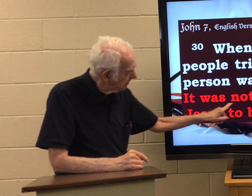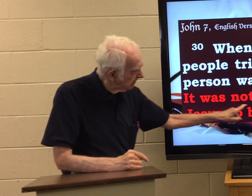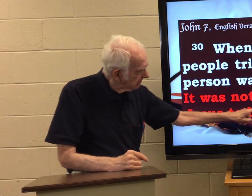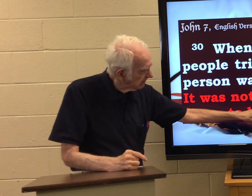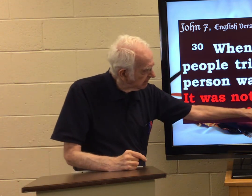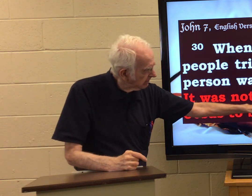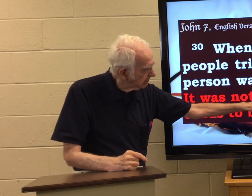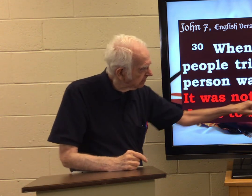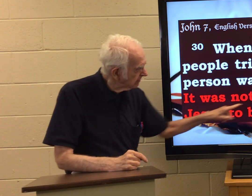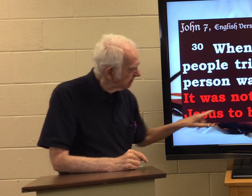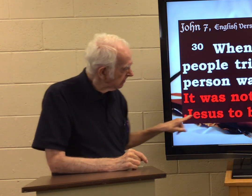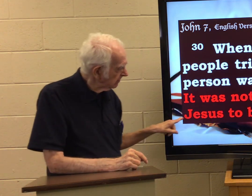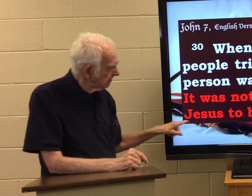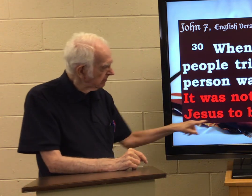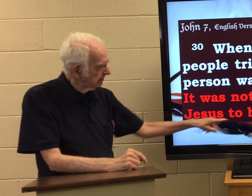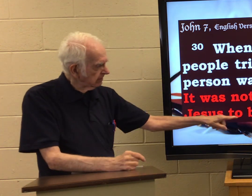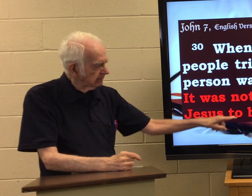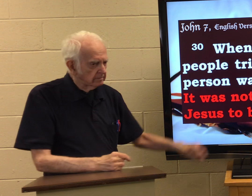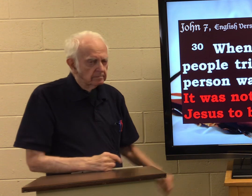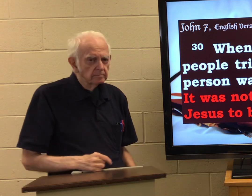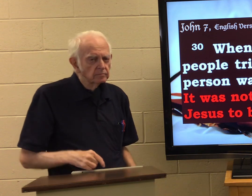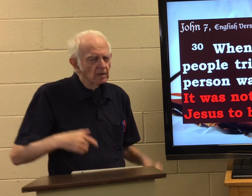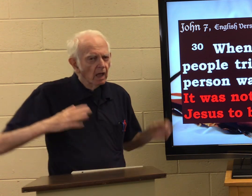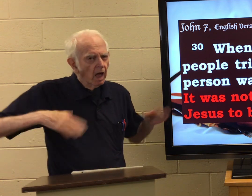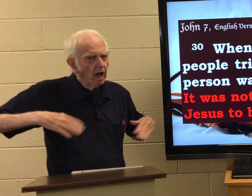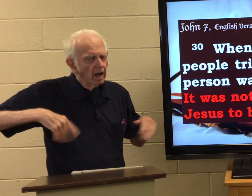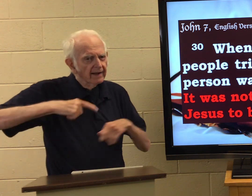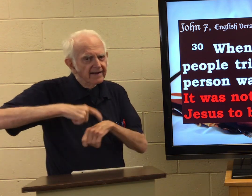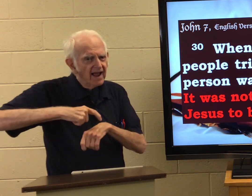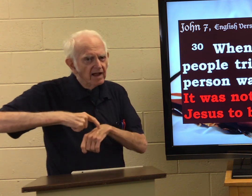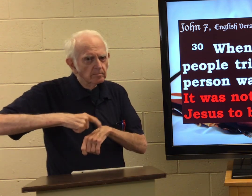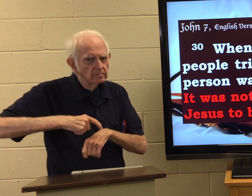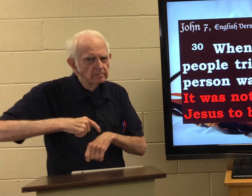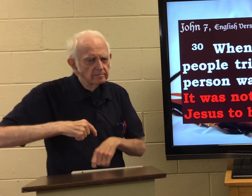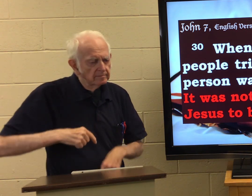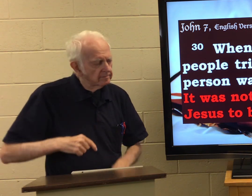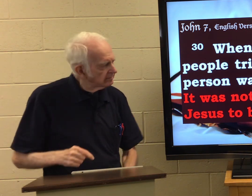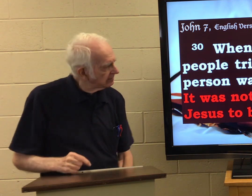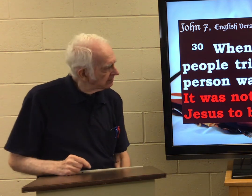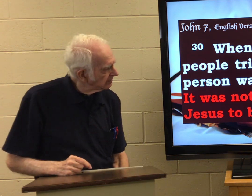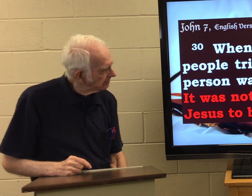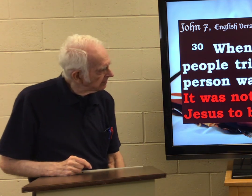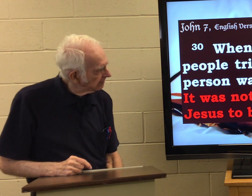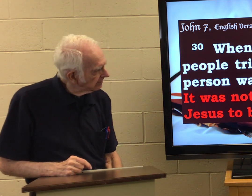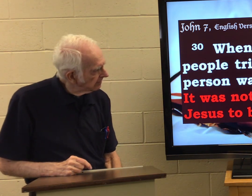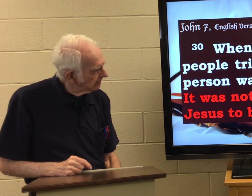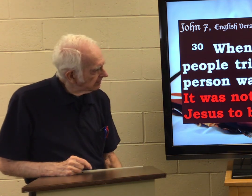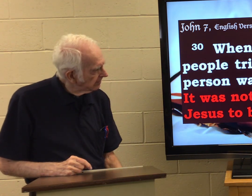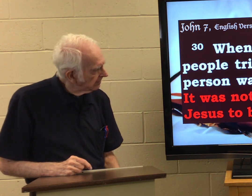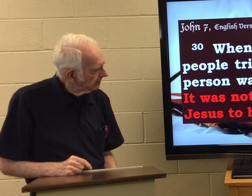It was not yet the right time for Jesus to be killed. It wasn't time.